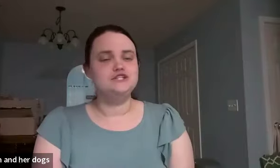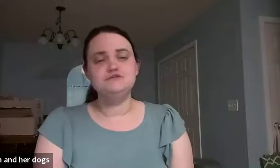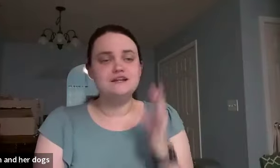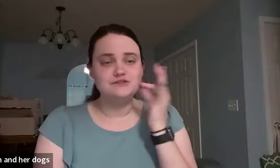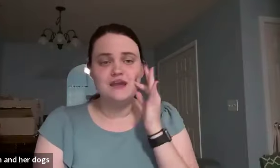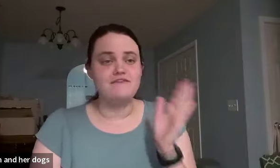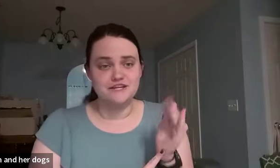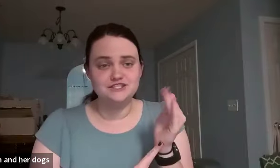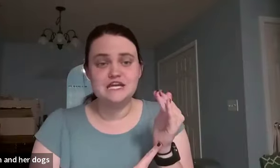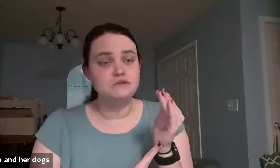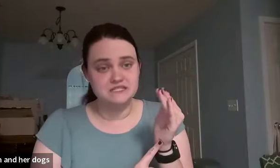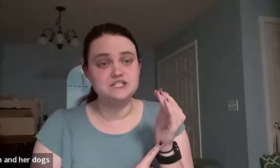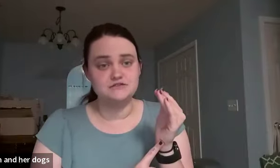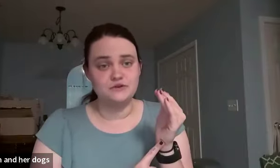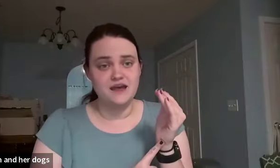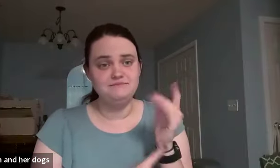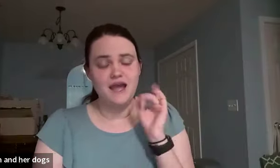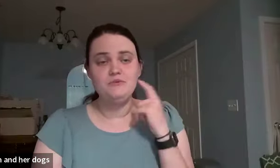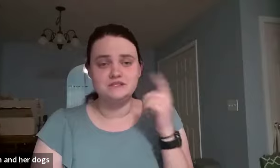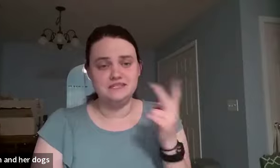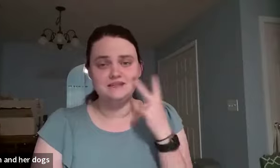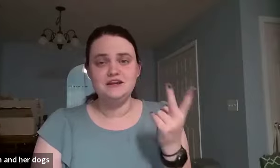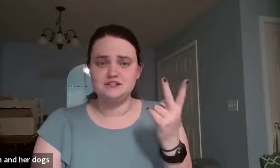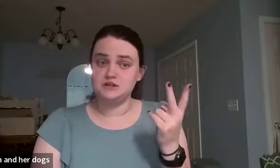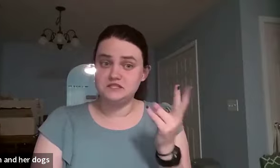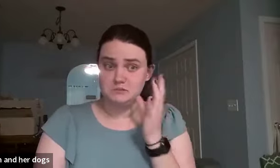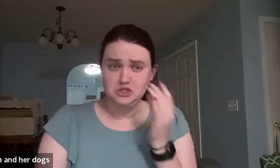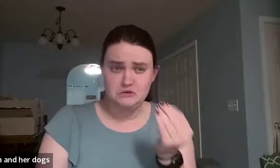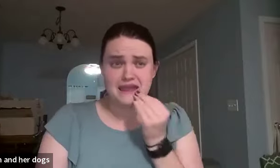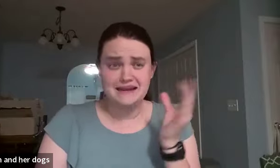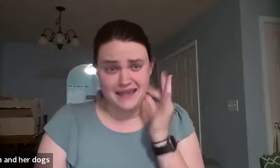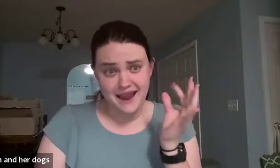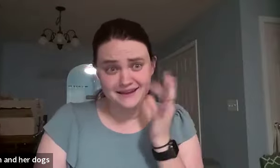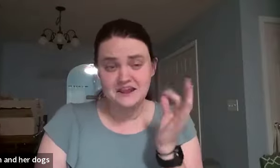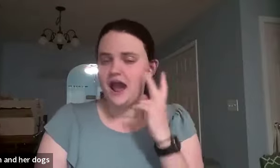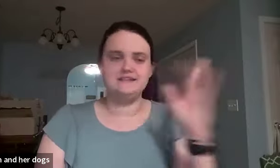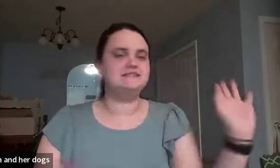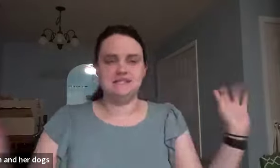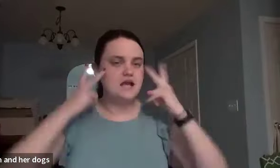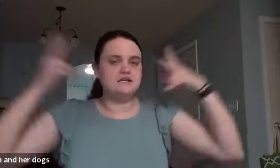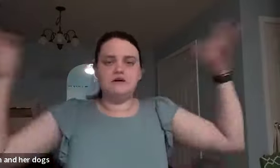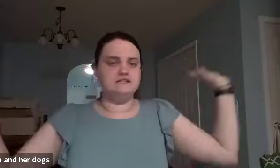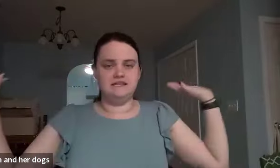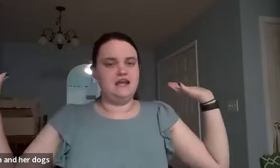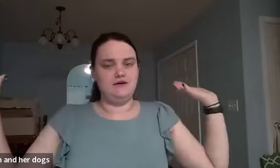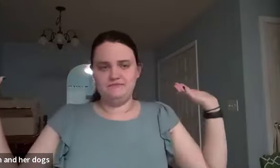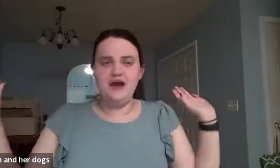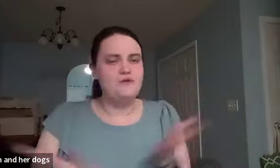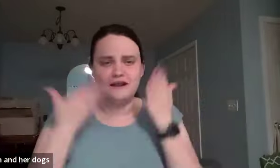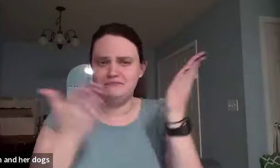Do not do catfish. They will tease you for that. I will see it because they're going to be talking about you ate a cat. I can see it. I can already see it now. I